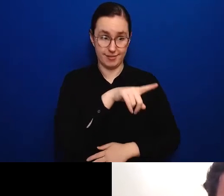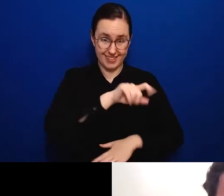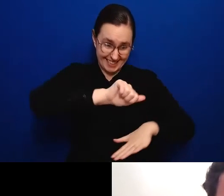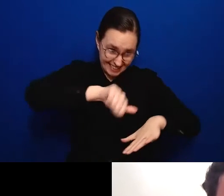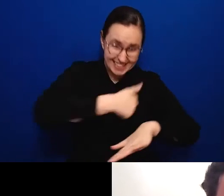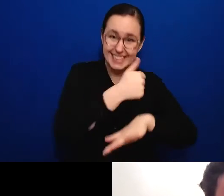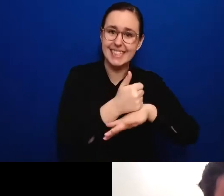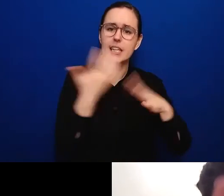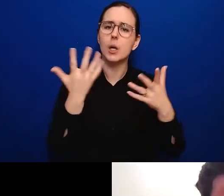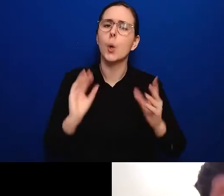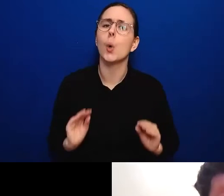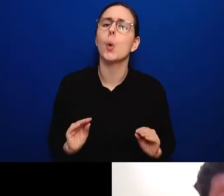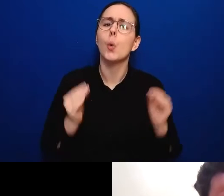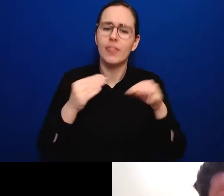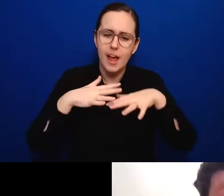encourage youth with disabilities